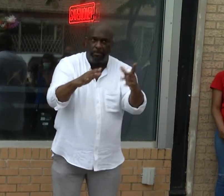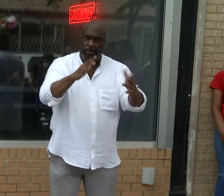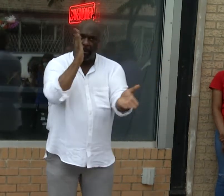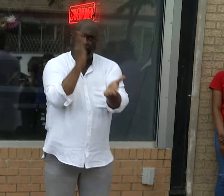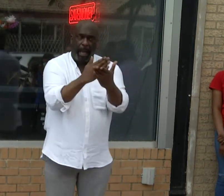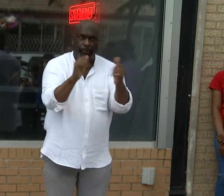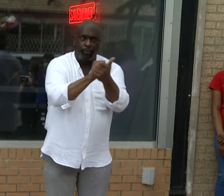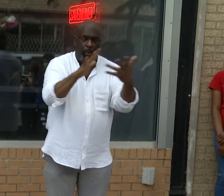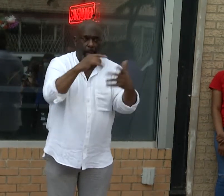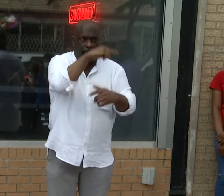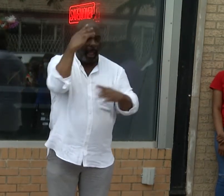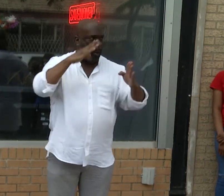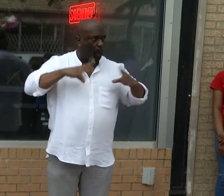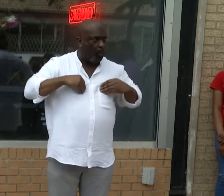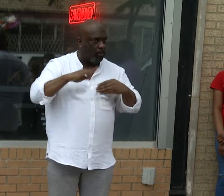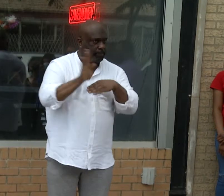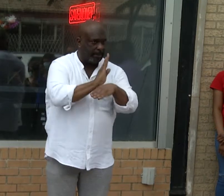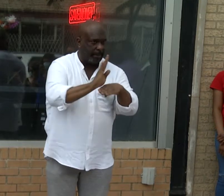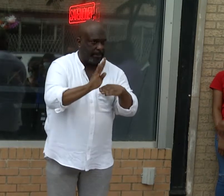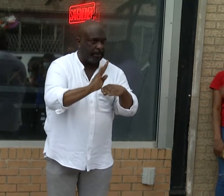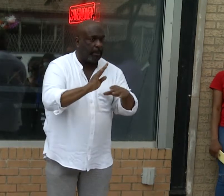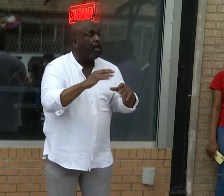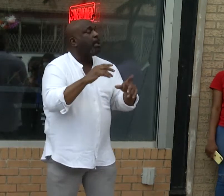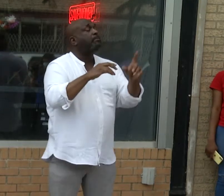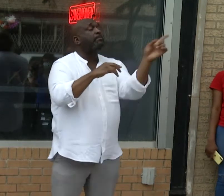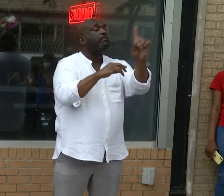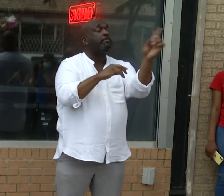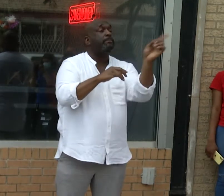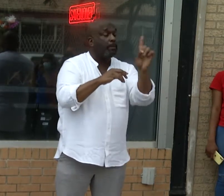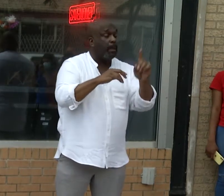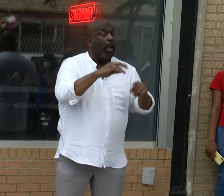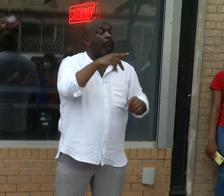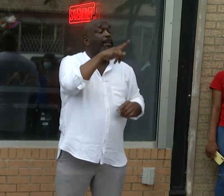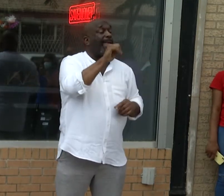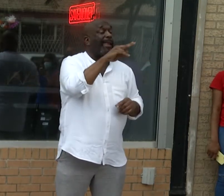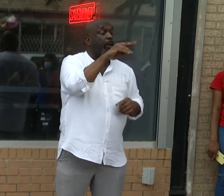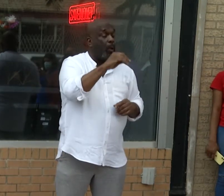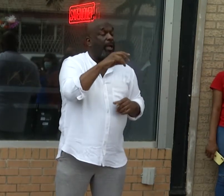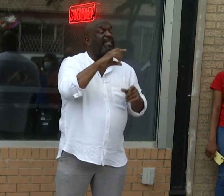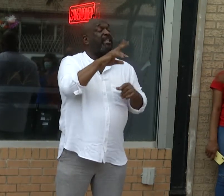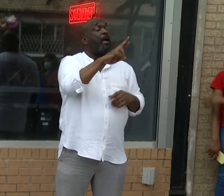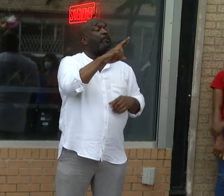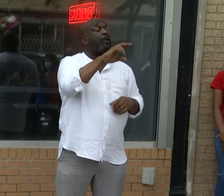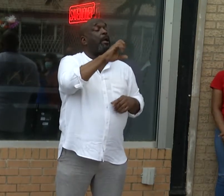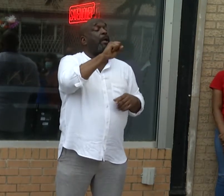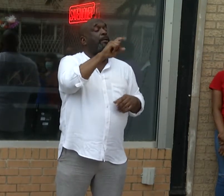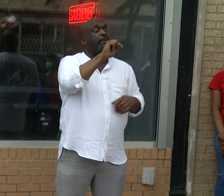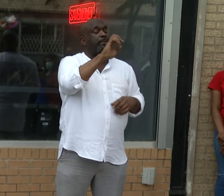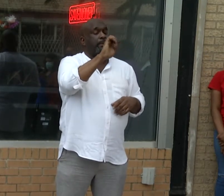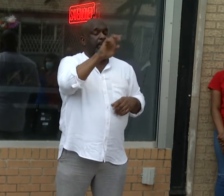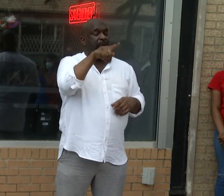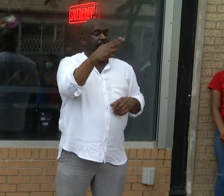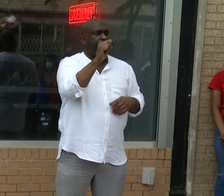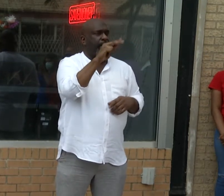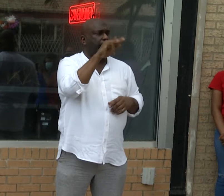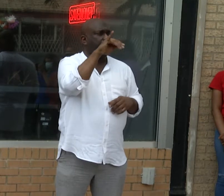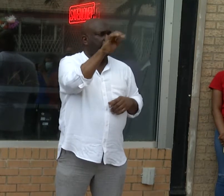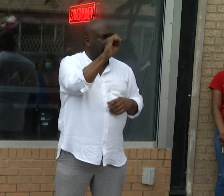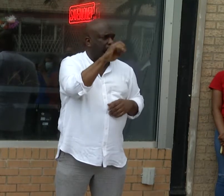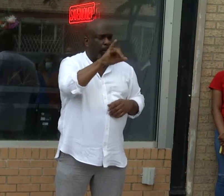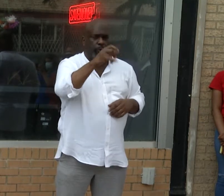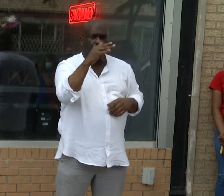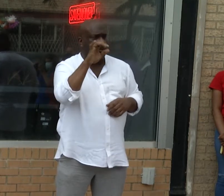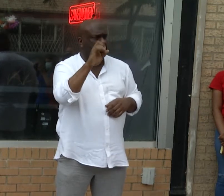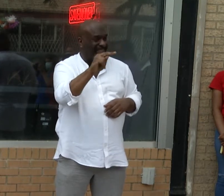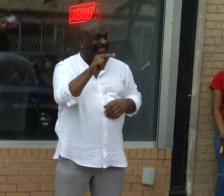our black-owned businesses. Plano and Dr. Stephanie Johnson, and you're going to hear from Dr. Johnson later today, she is a